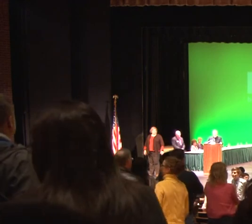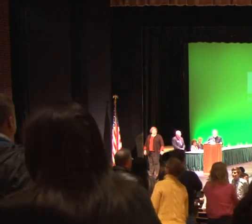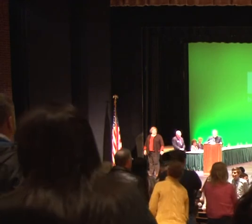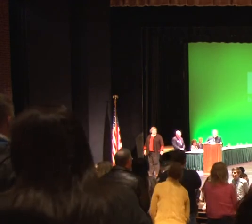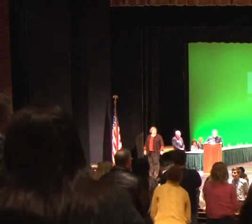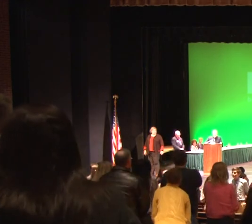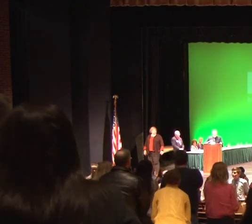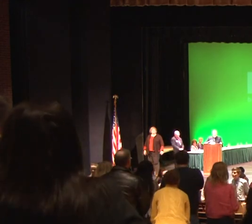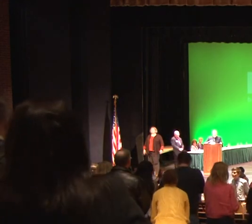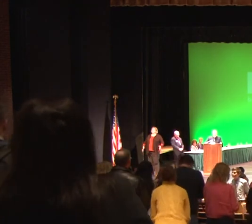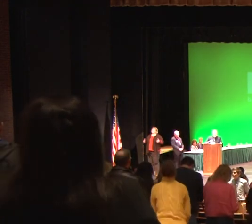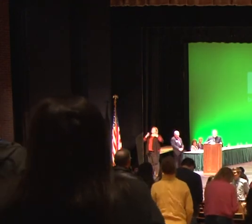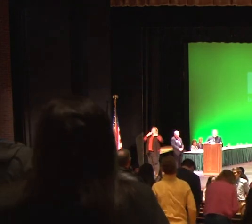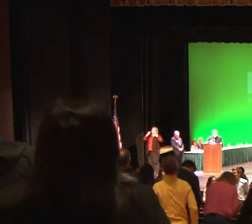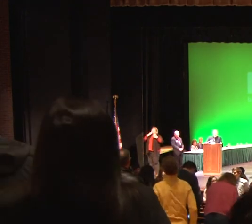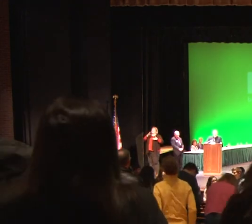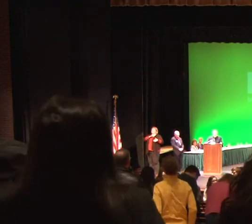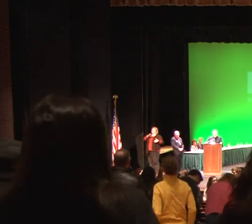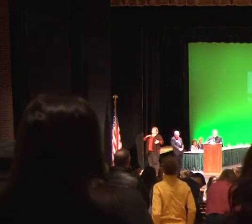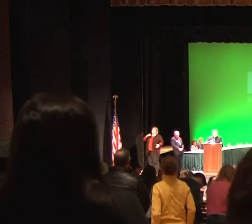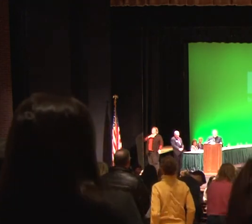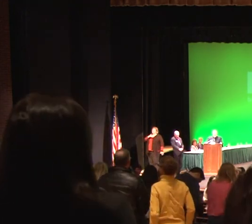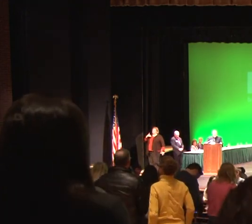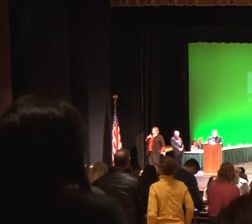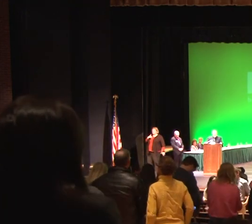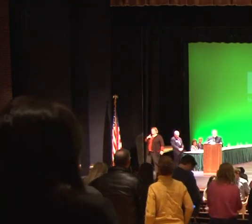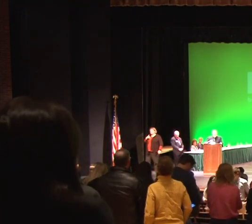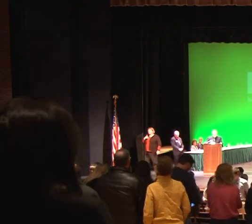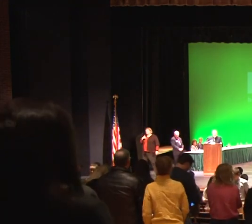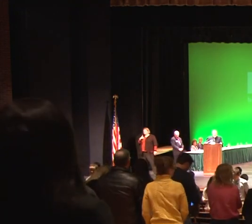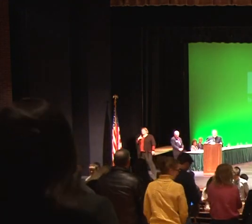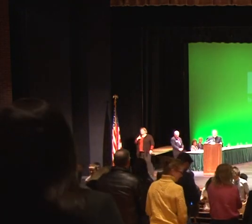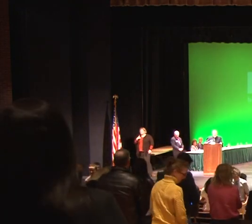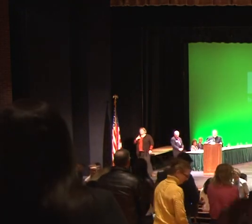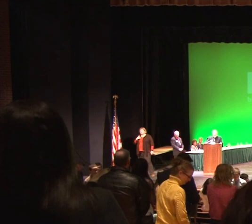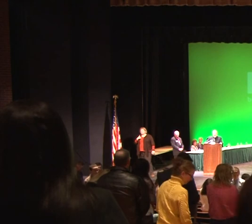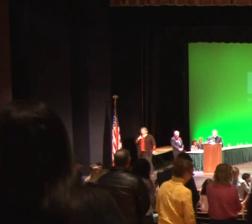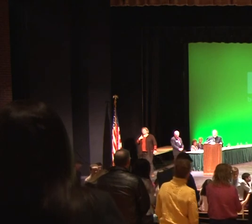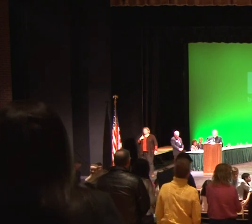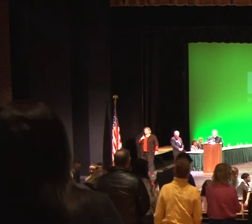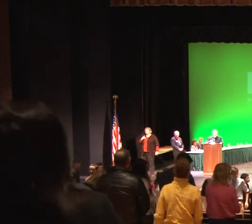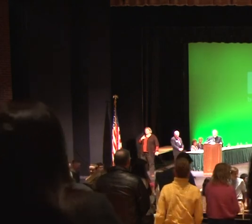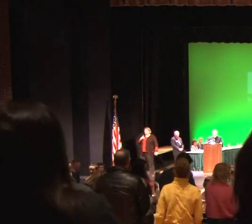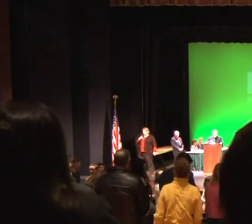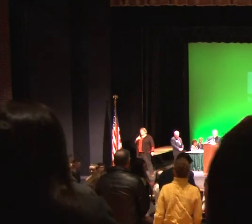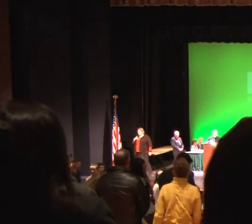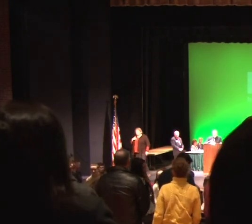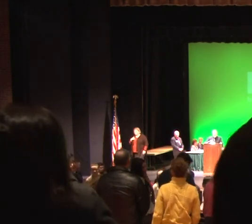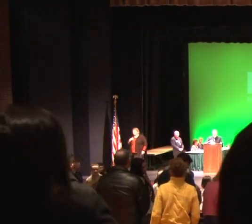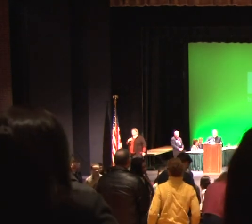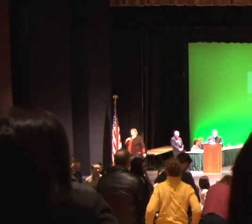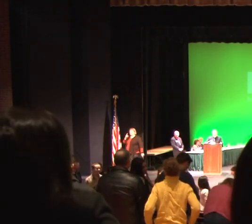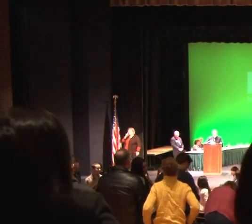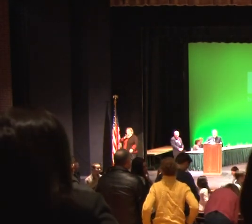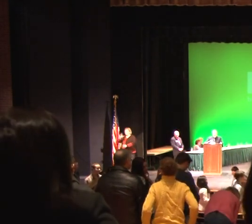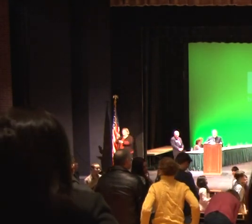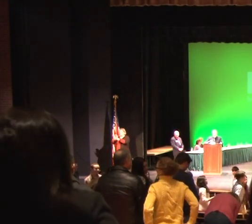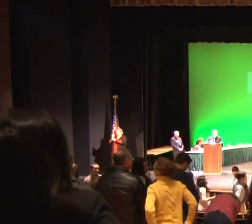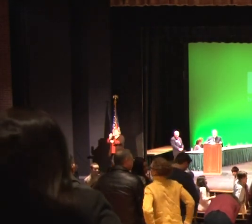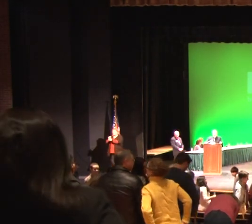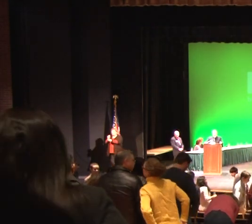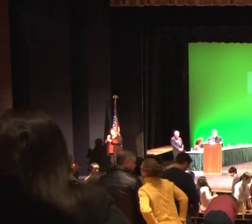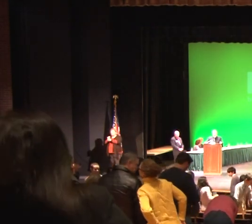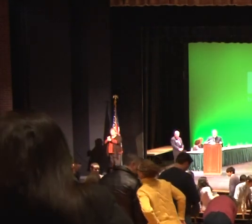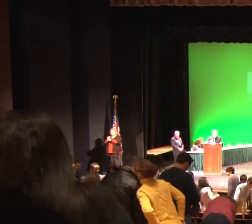I would like to thank all of the committee members for their hard and diligent work, and I, in